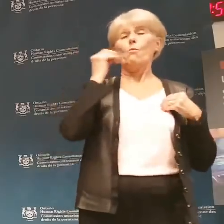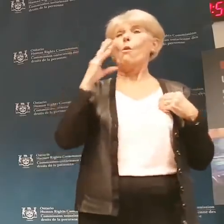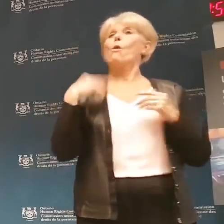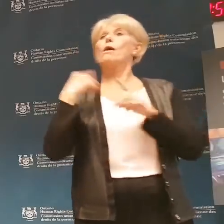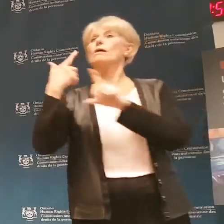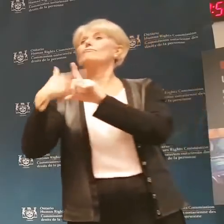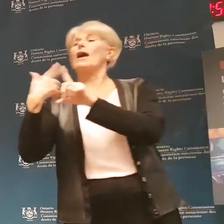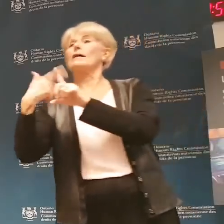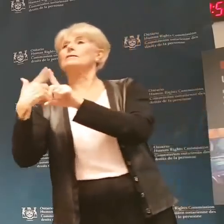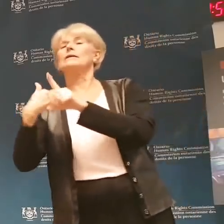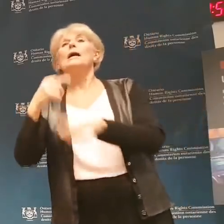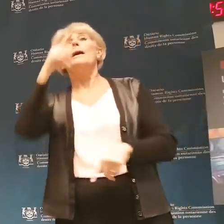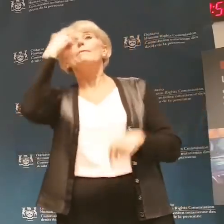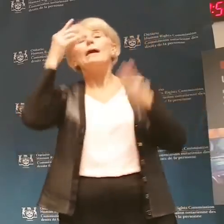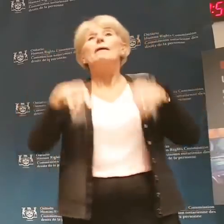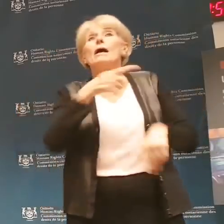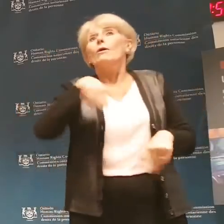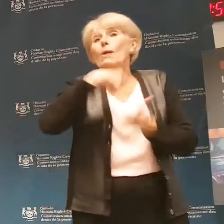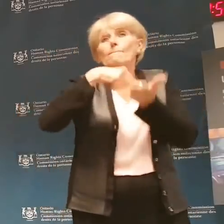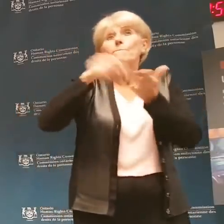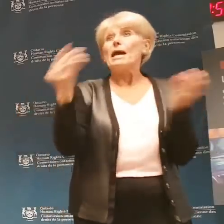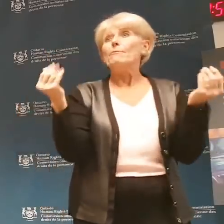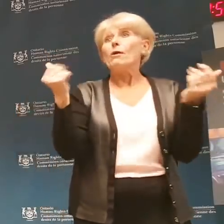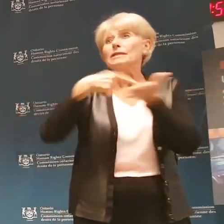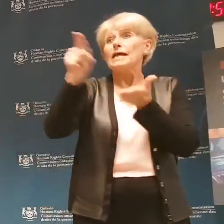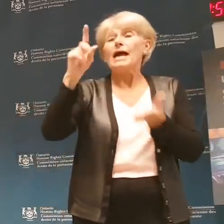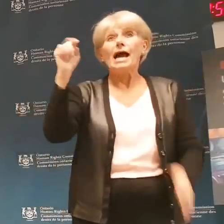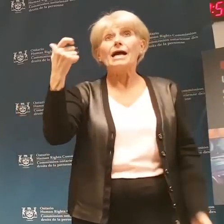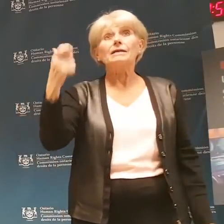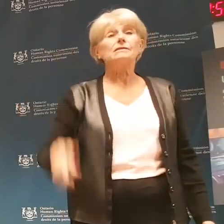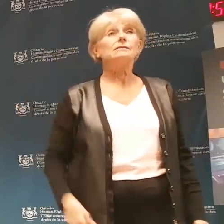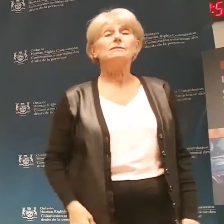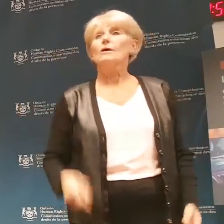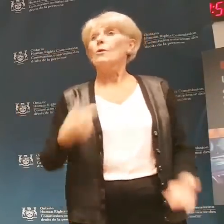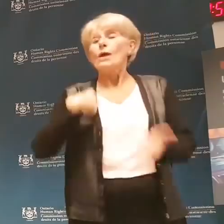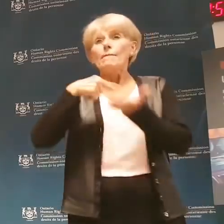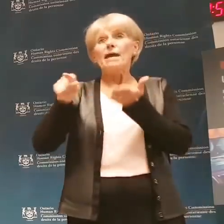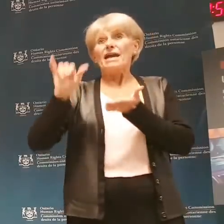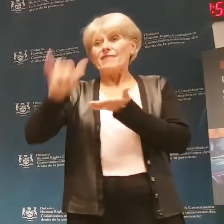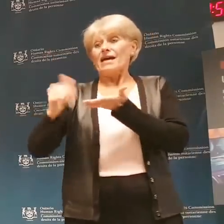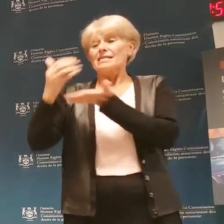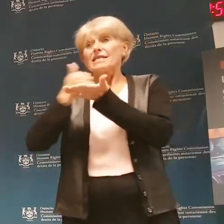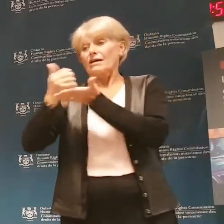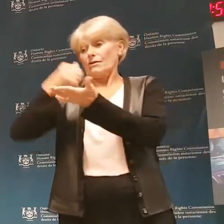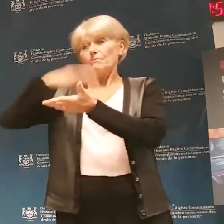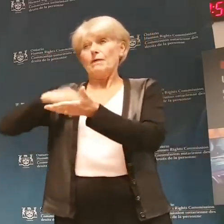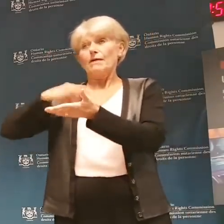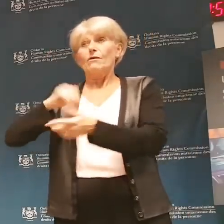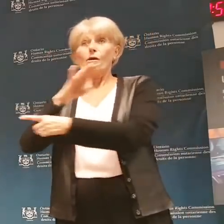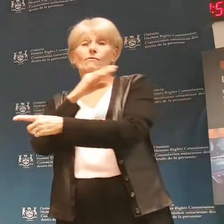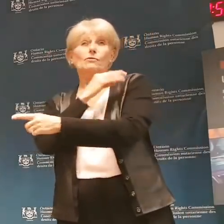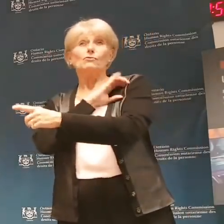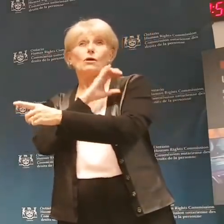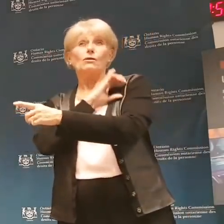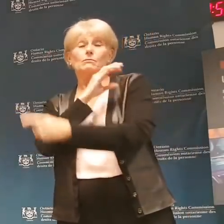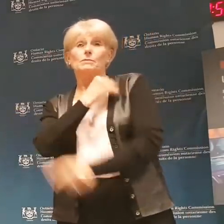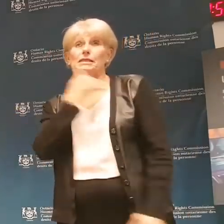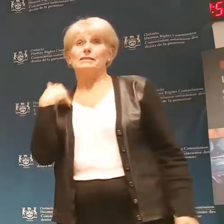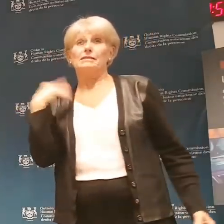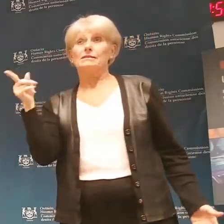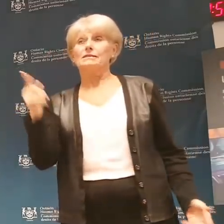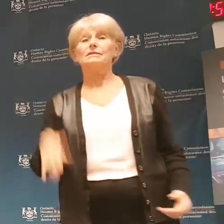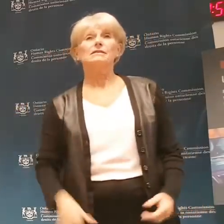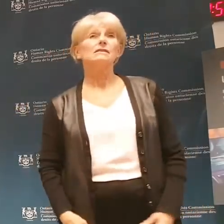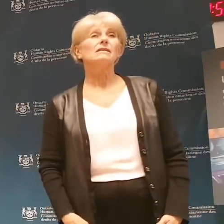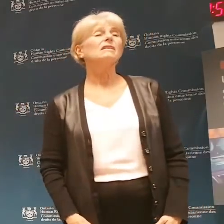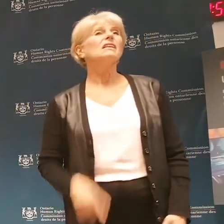tenant, black people pay property taxes that pay the salaries and benefits of the Toronto police.